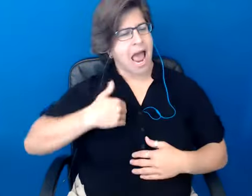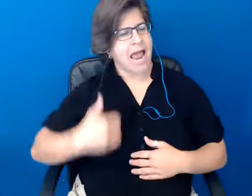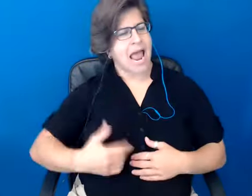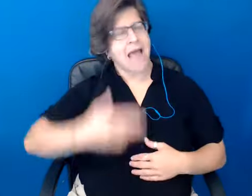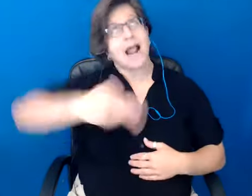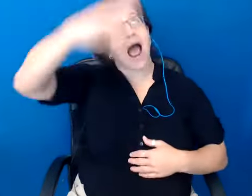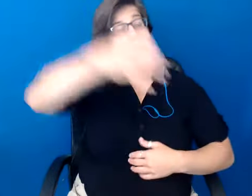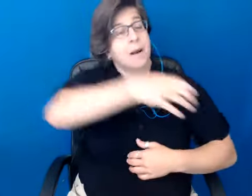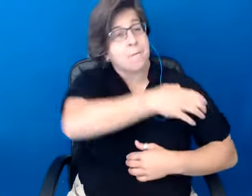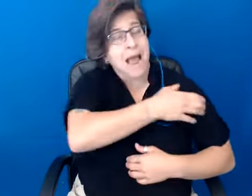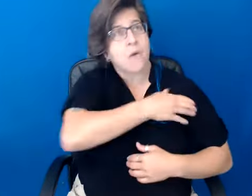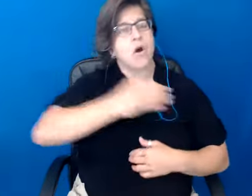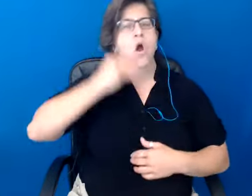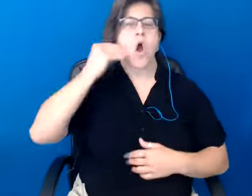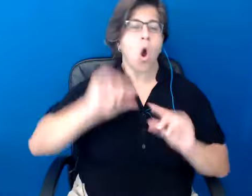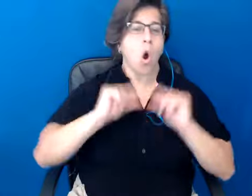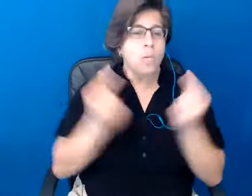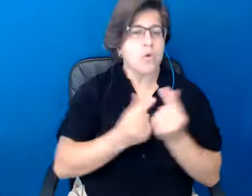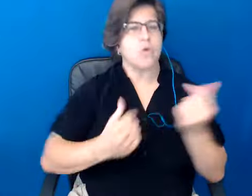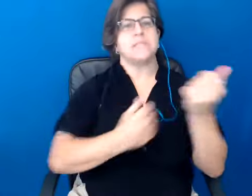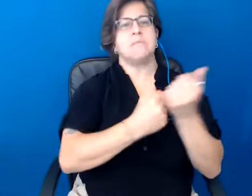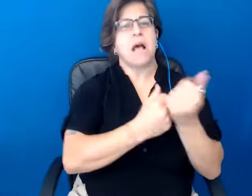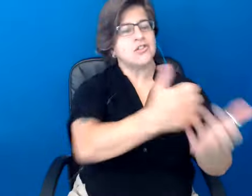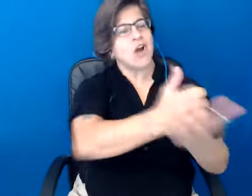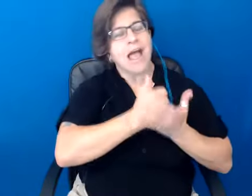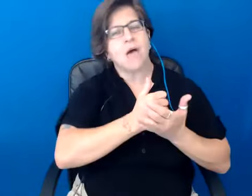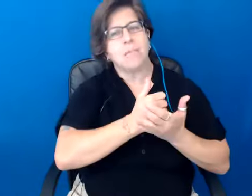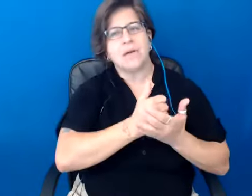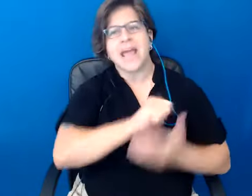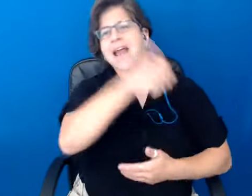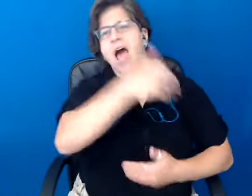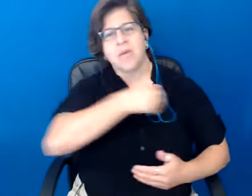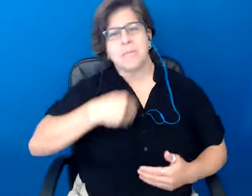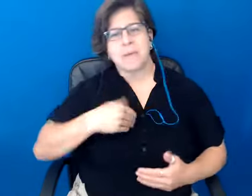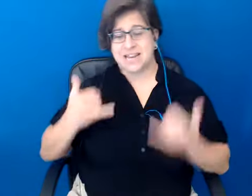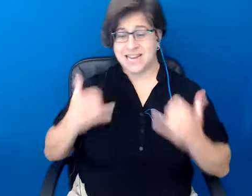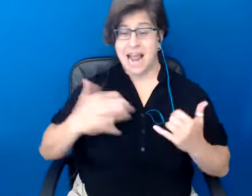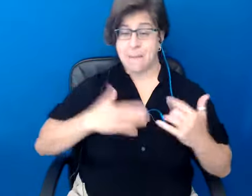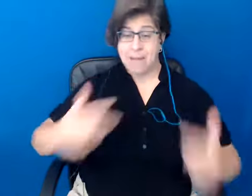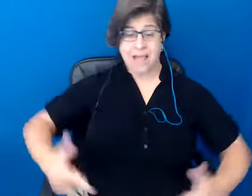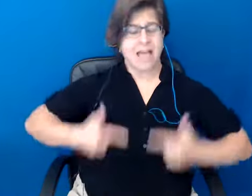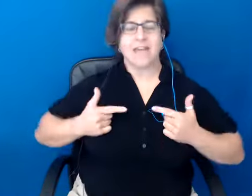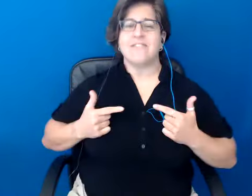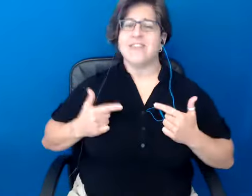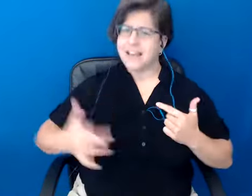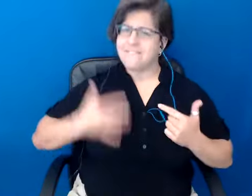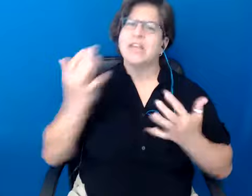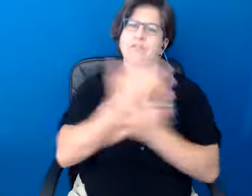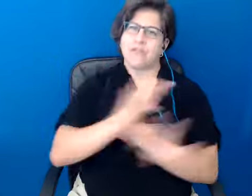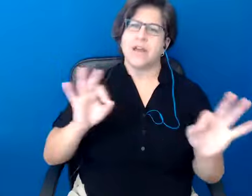believed AA could work for me, and with the support of my sponsor, Higher Power, home group, and other members in the rooms,